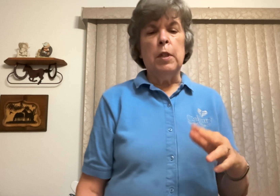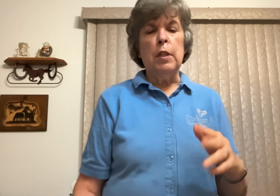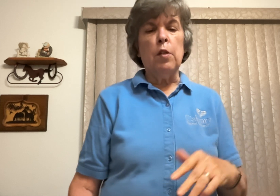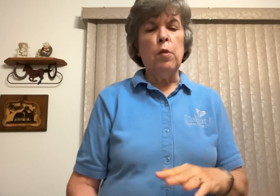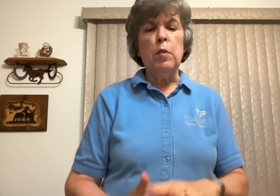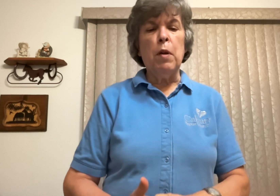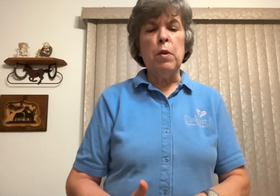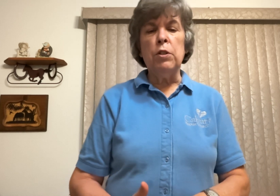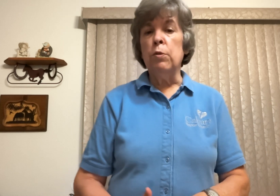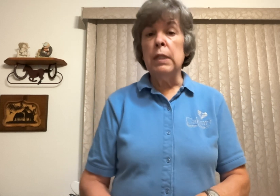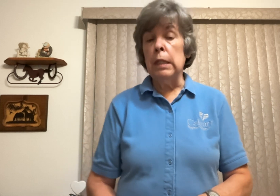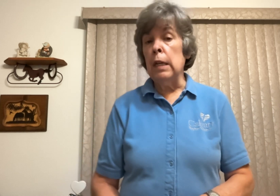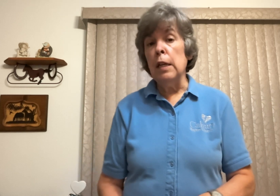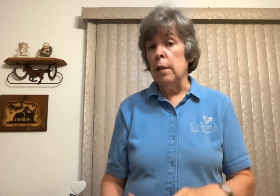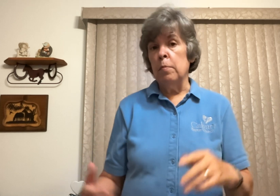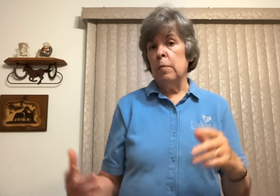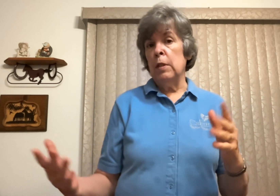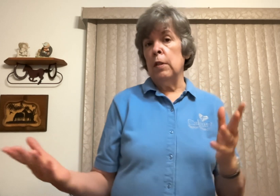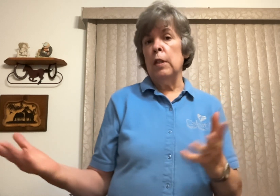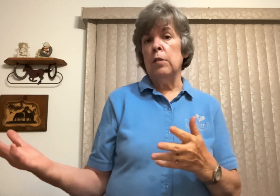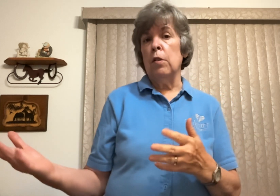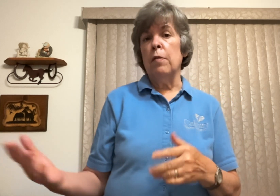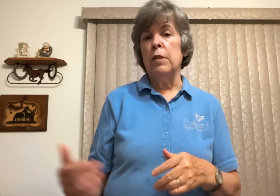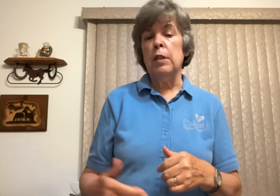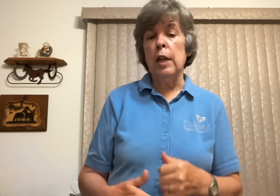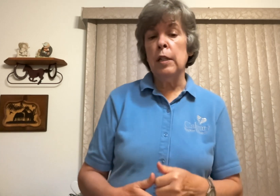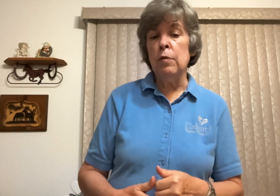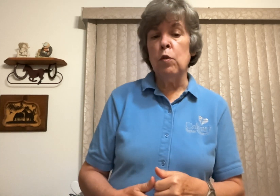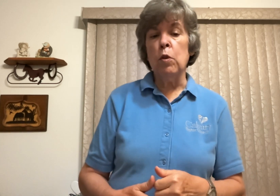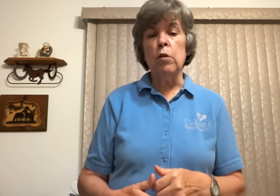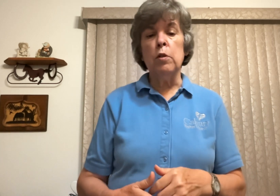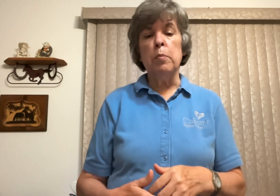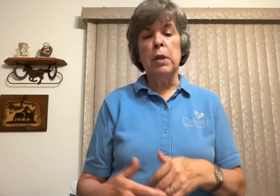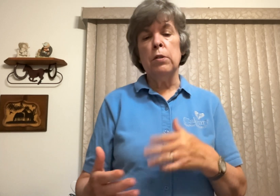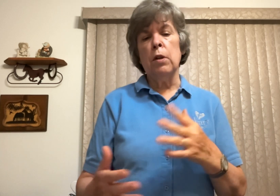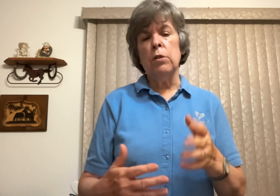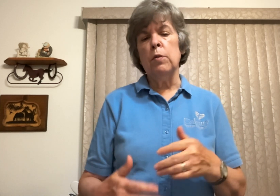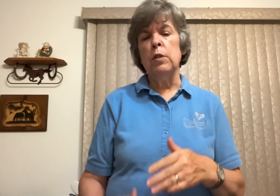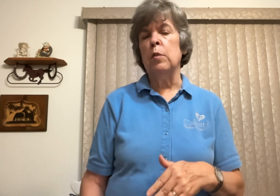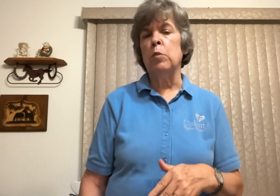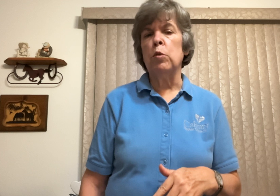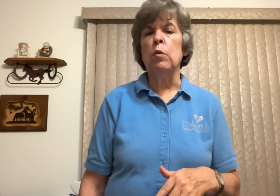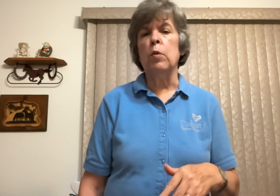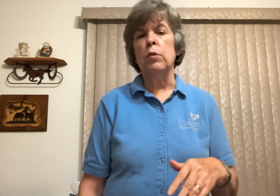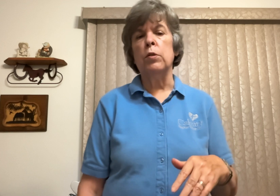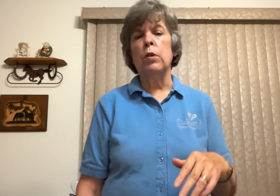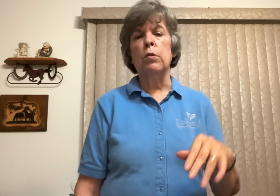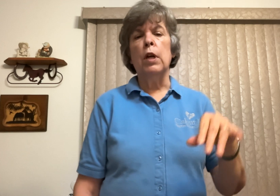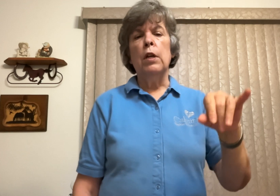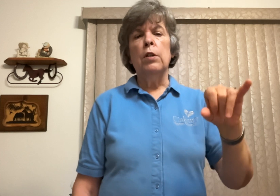Another one you might want to do is ing, because ing is often at the end of a word, but it's also in some short words. So